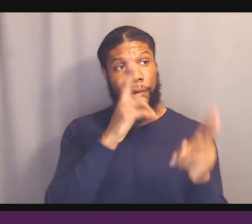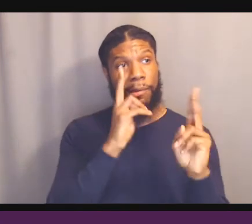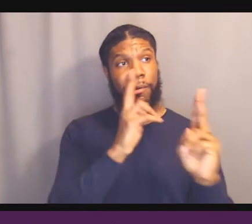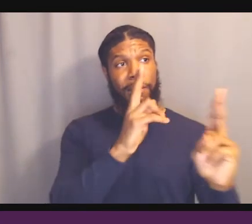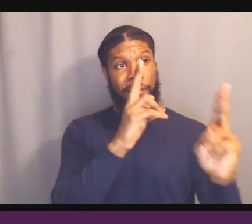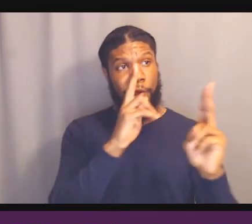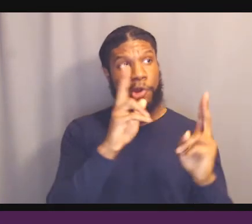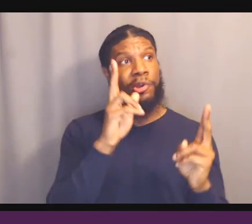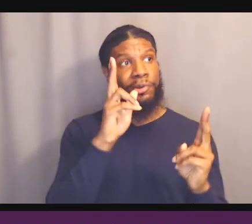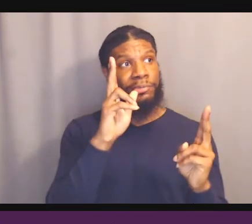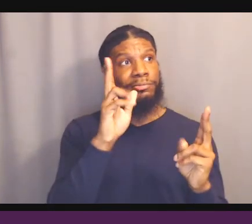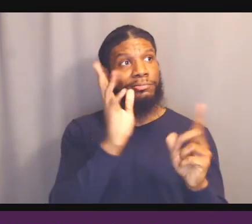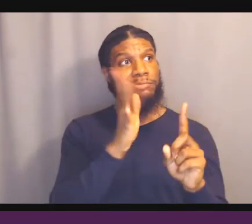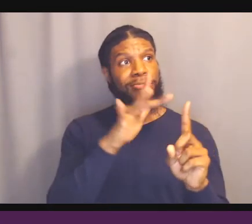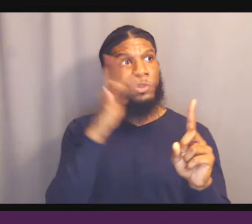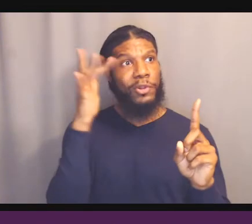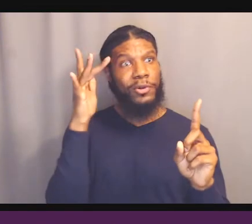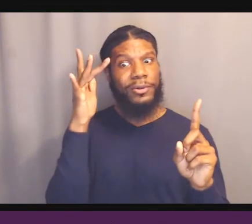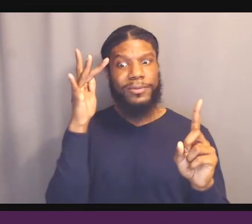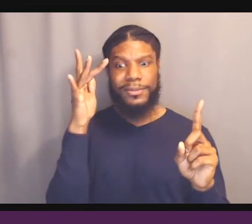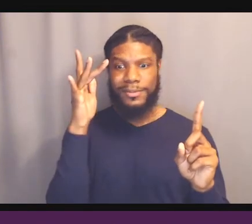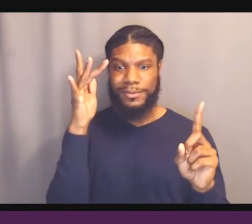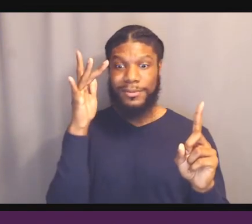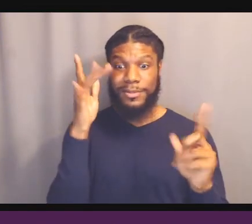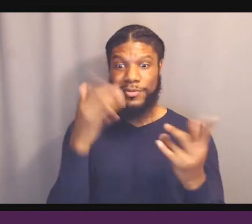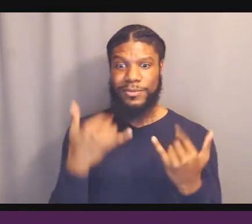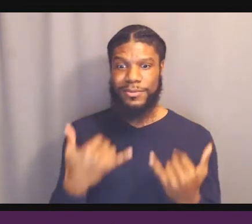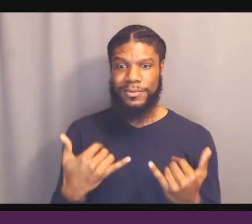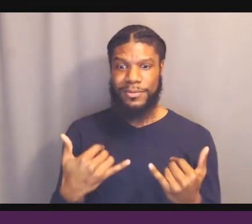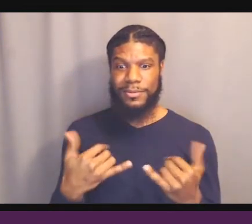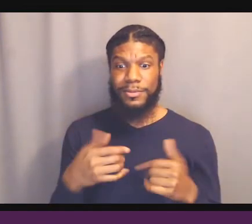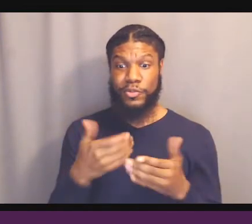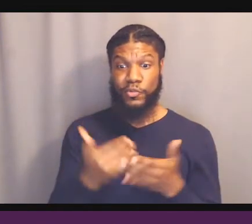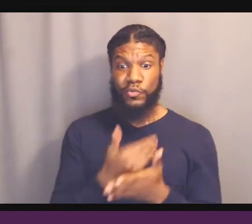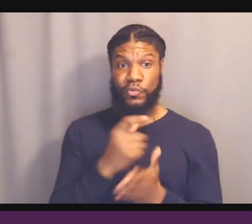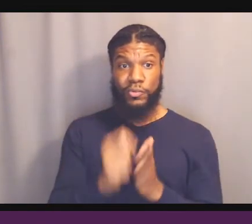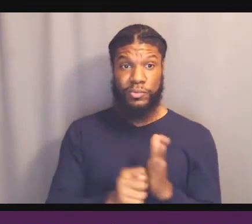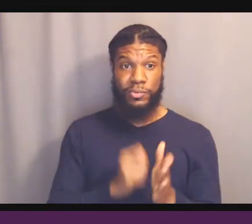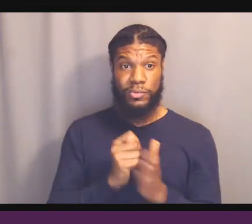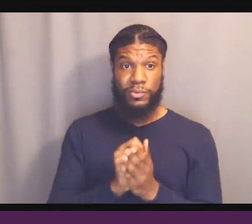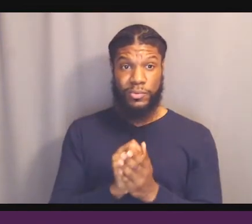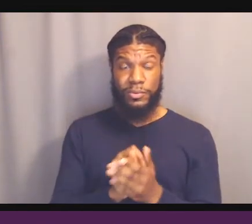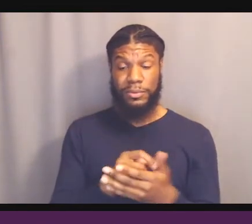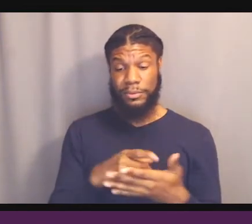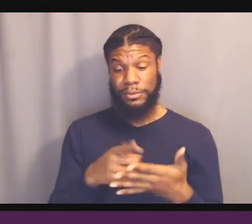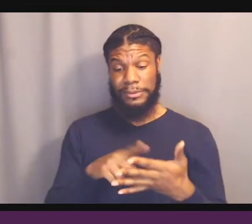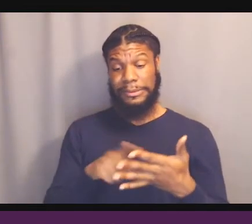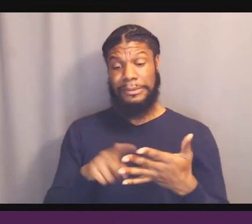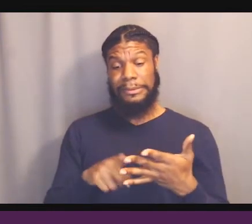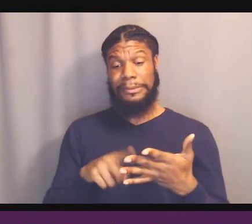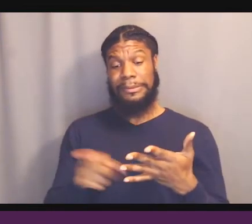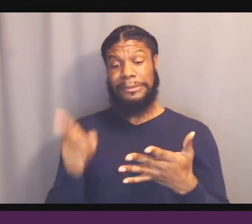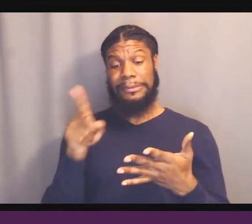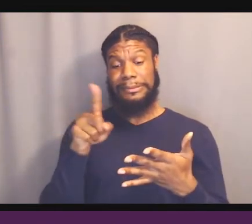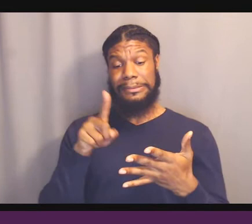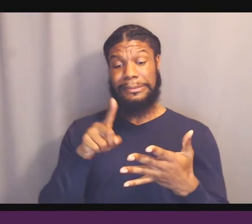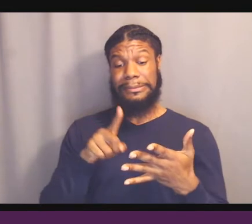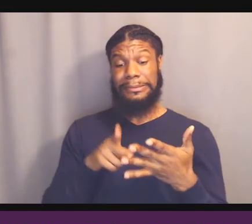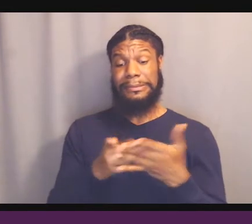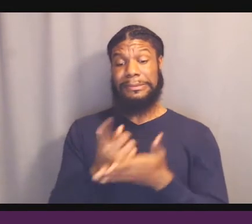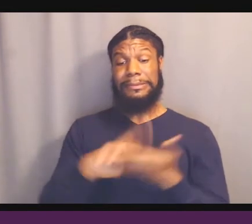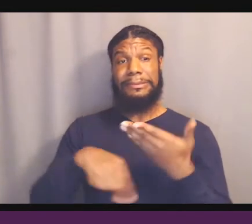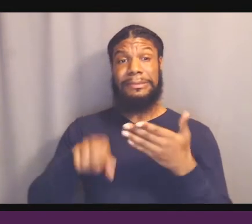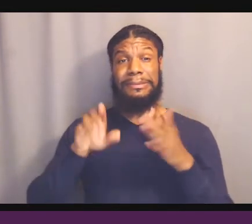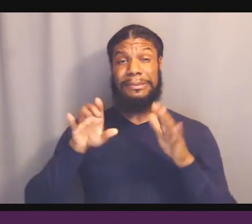And God, in this new season, as we are one Sunday away from the launch of our outdoor